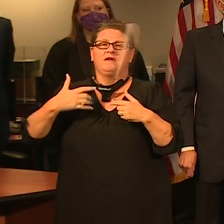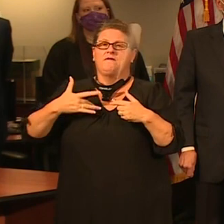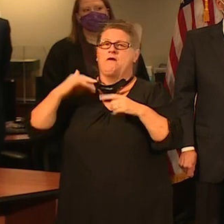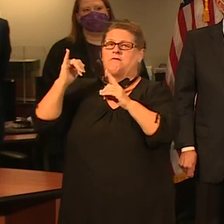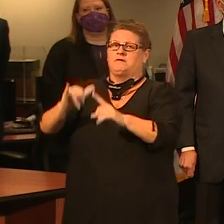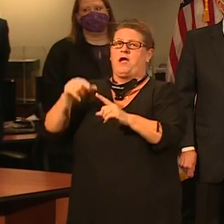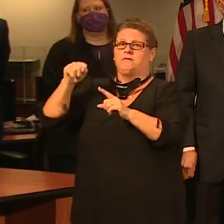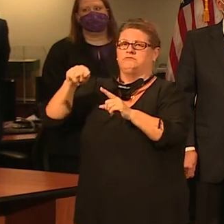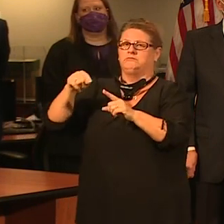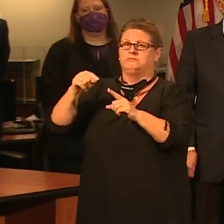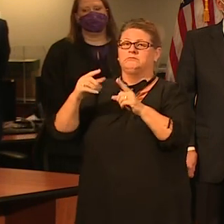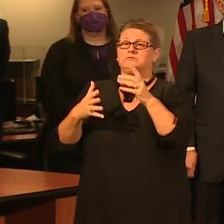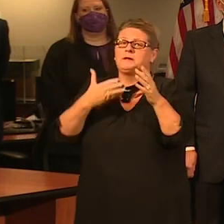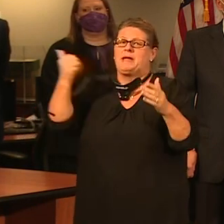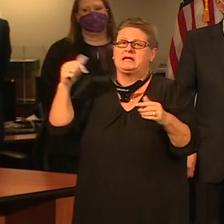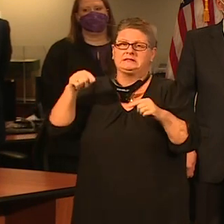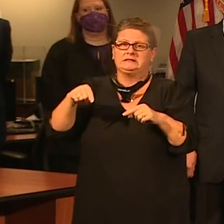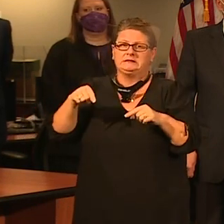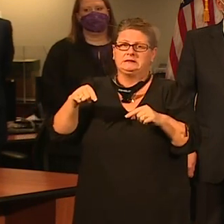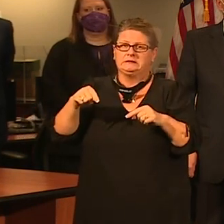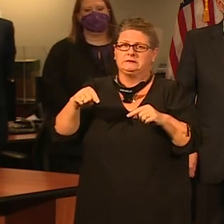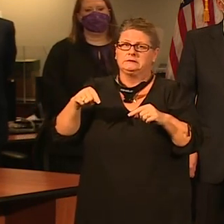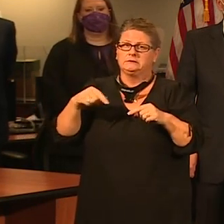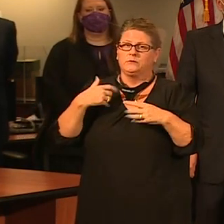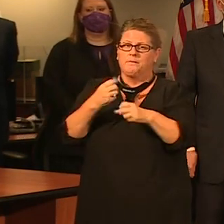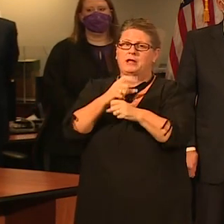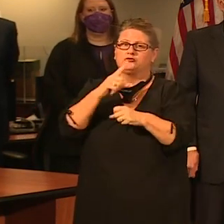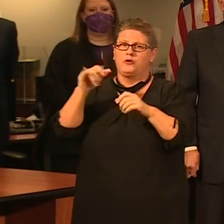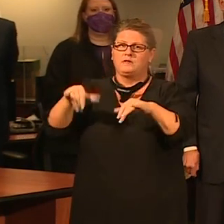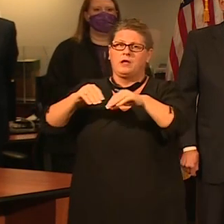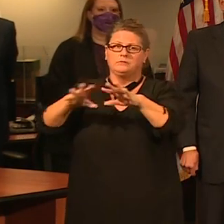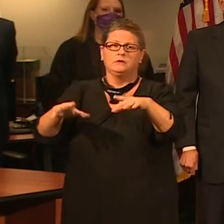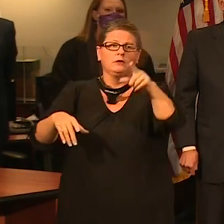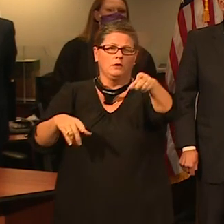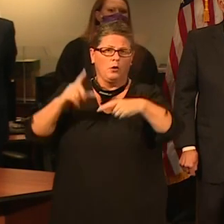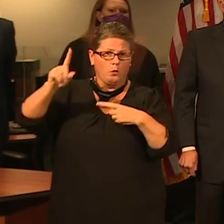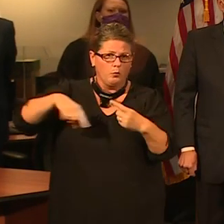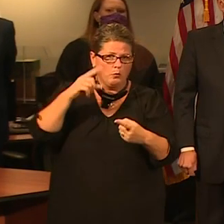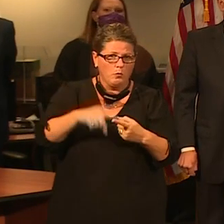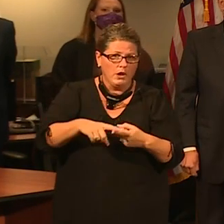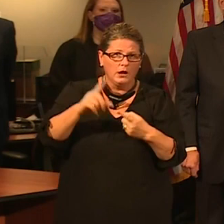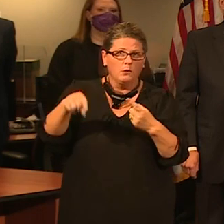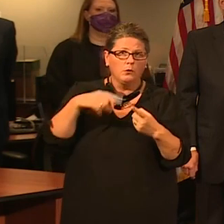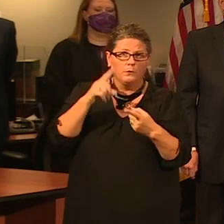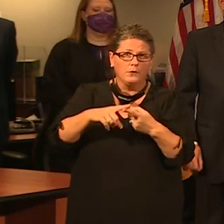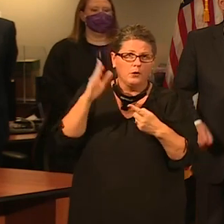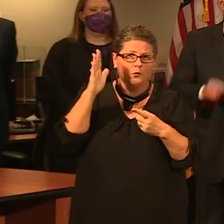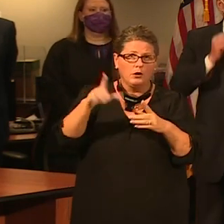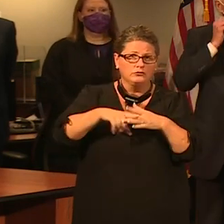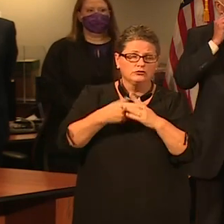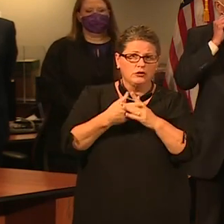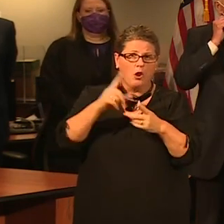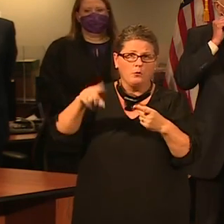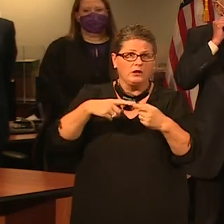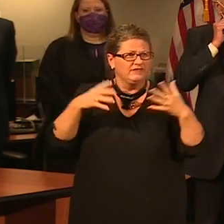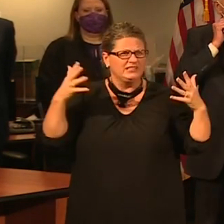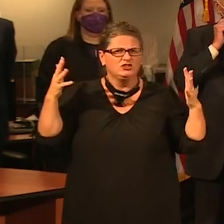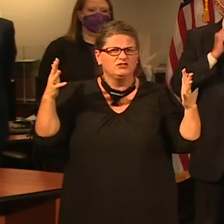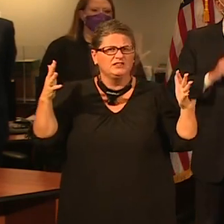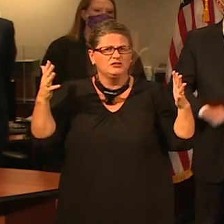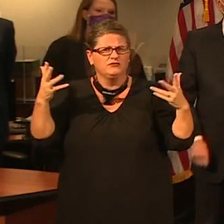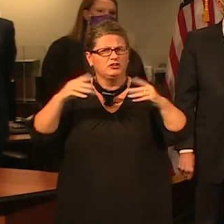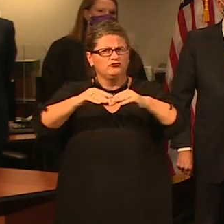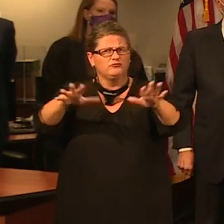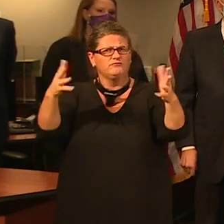partners into saliva testing. And when might that be rolled out? I'm sorry? When might that be rolled out? It's already being rolled